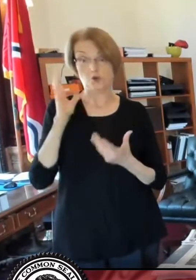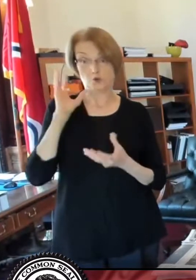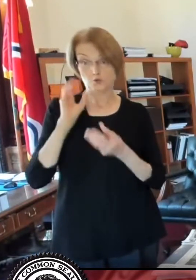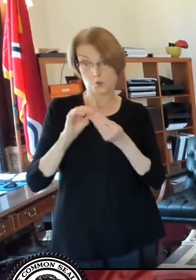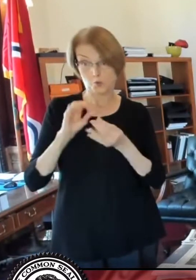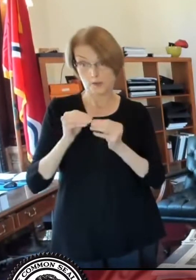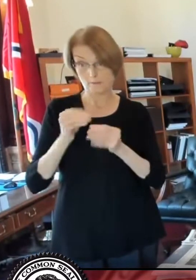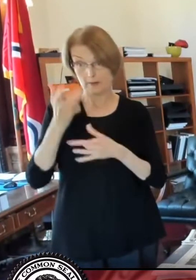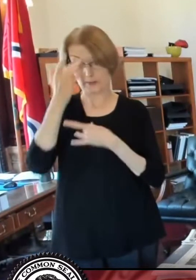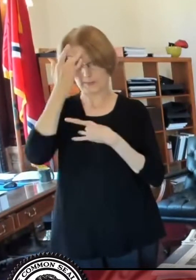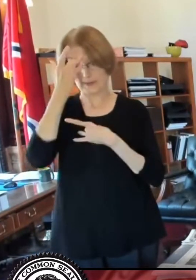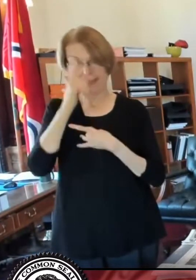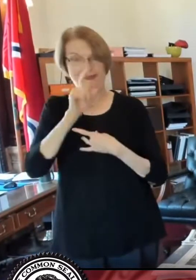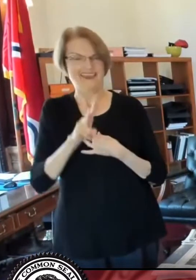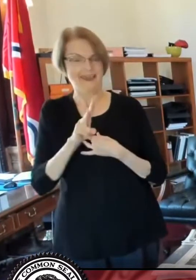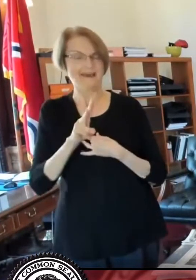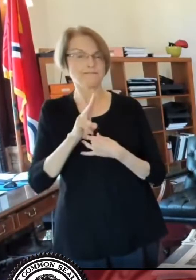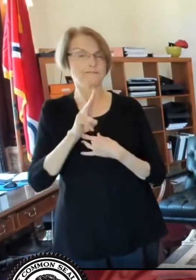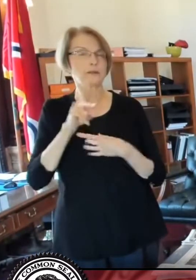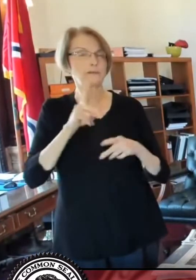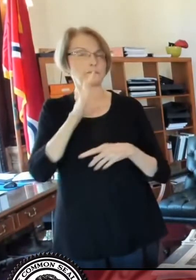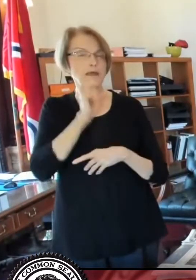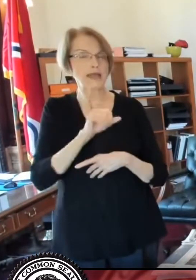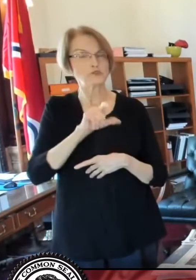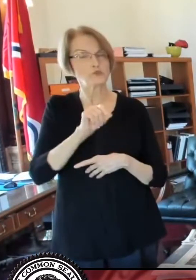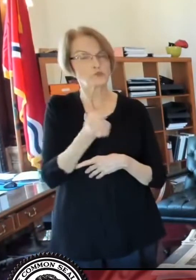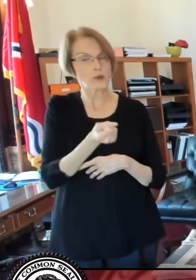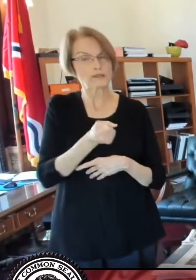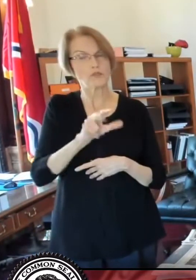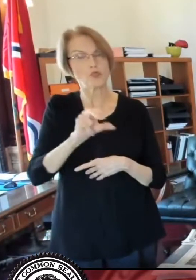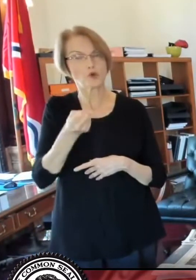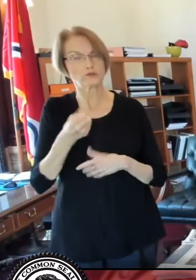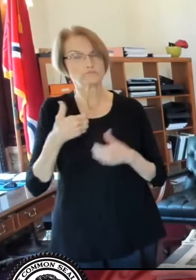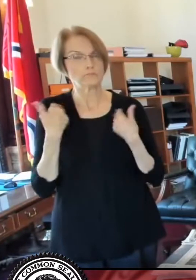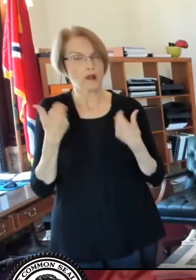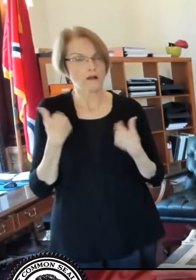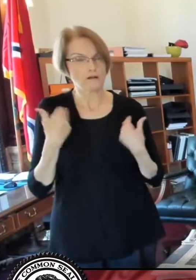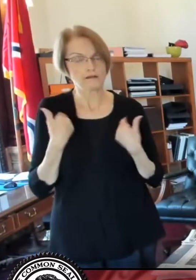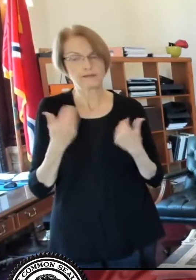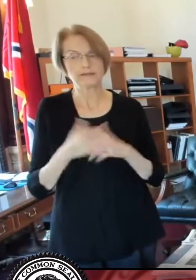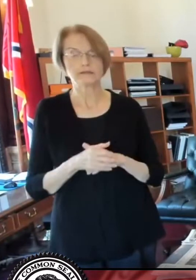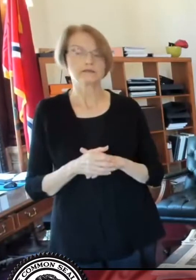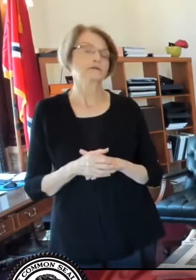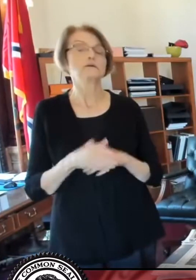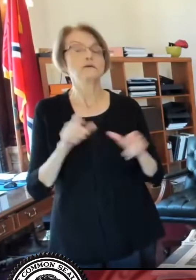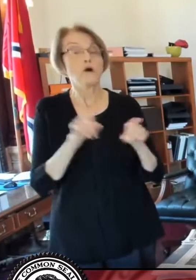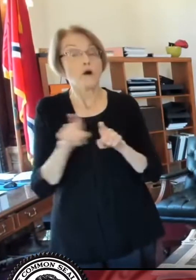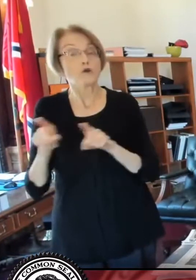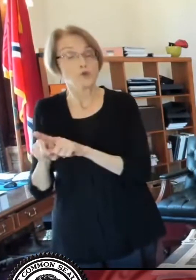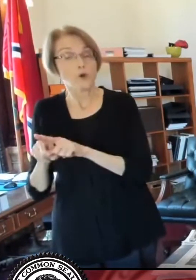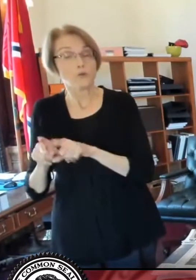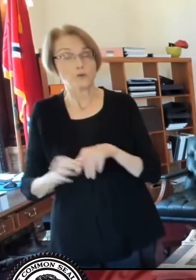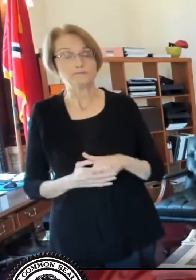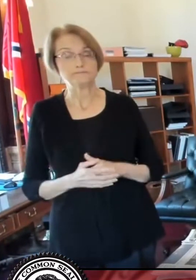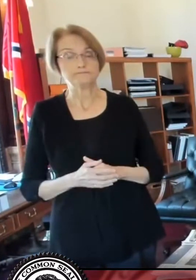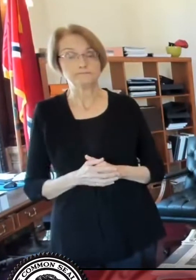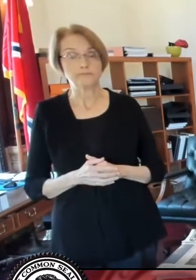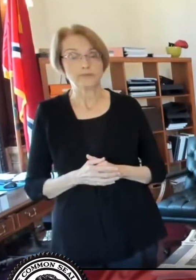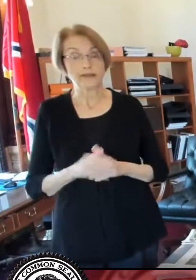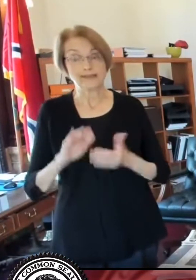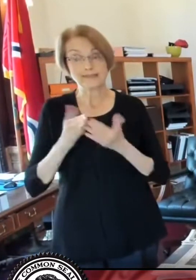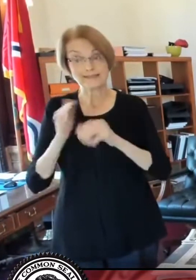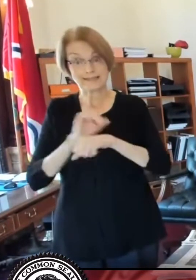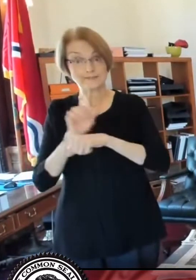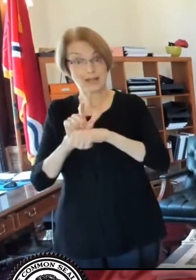30s. Similarly, it has not changed significantly that in the city of